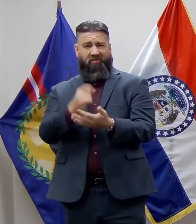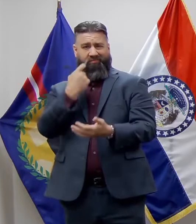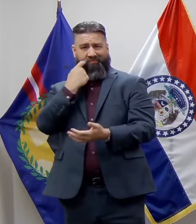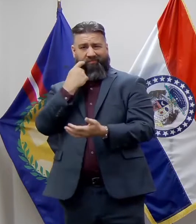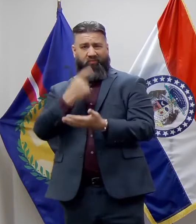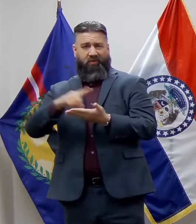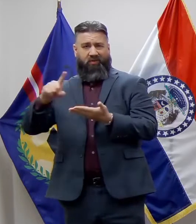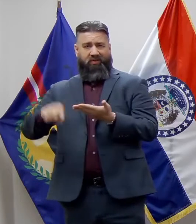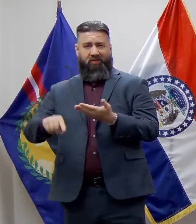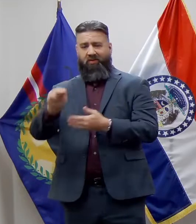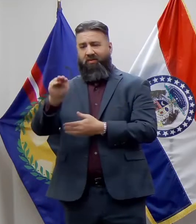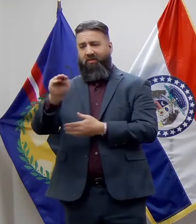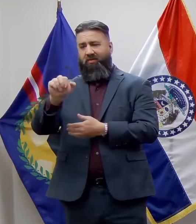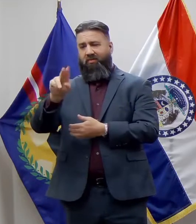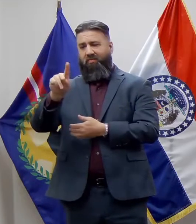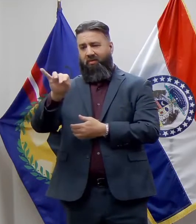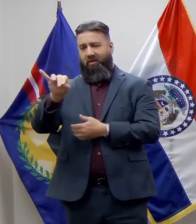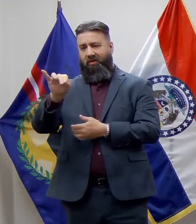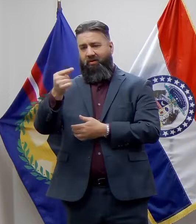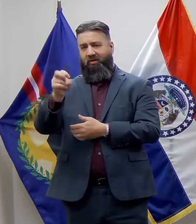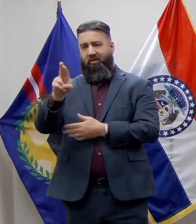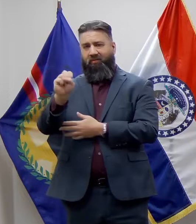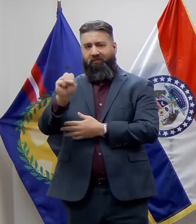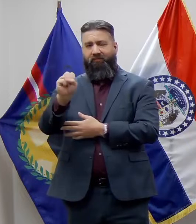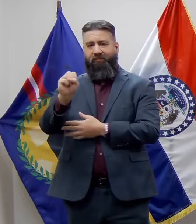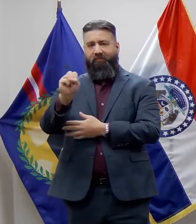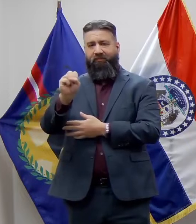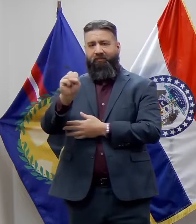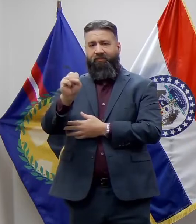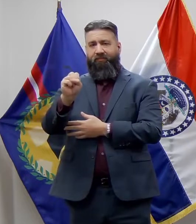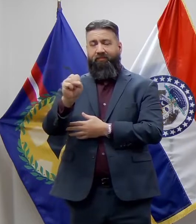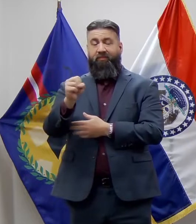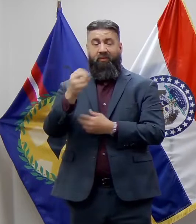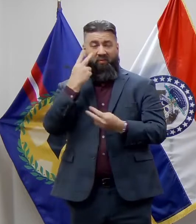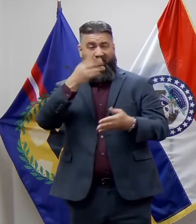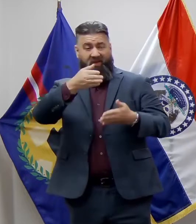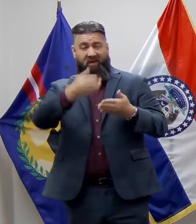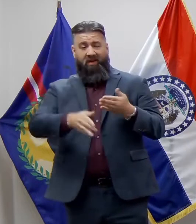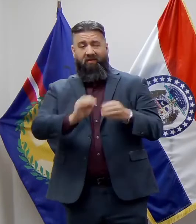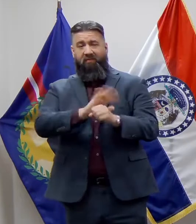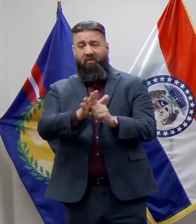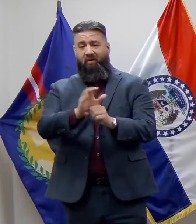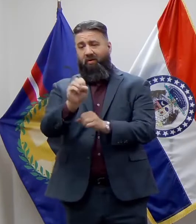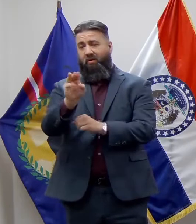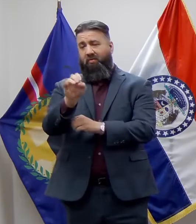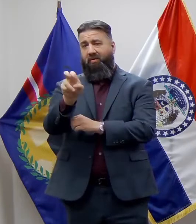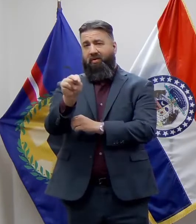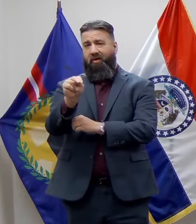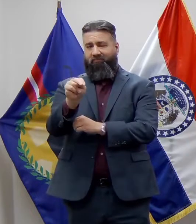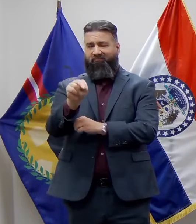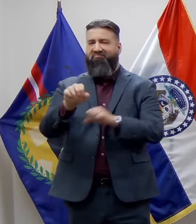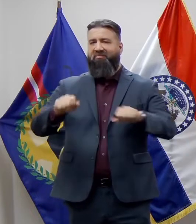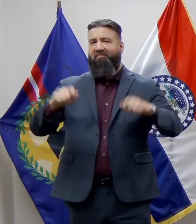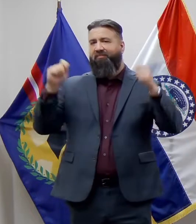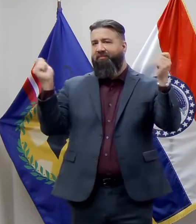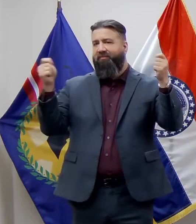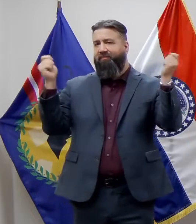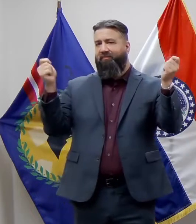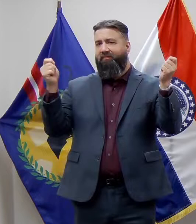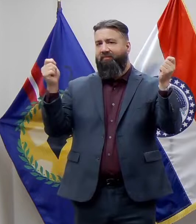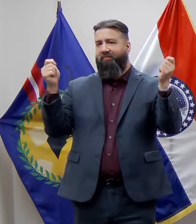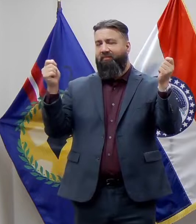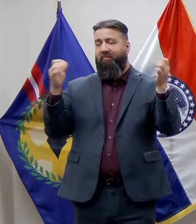celebrations. Seeing the end of the Omicron surge is something to celebrate. Being at a place where we can move from a mask requirement to a